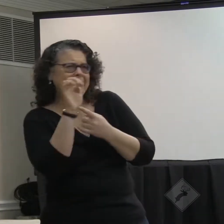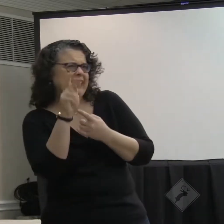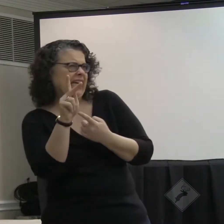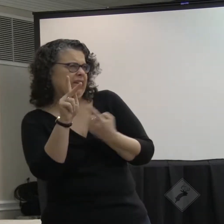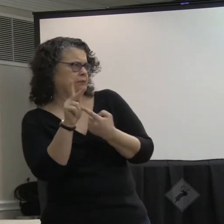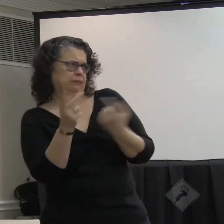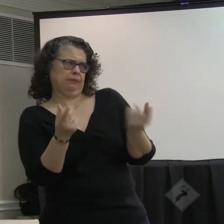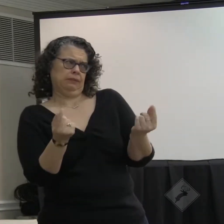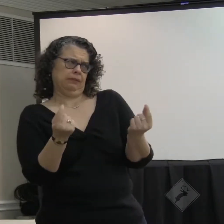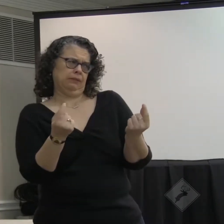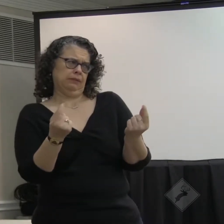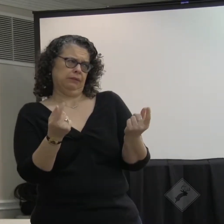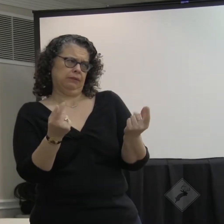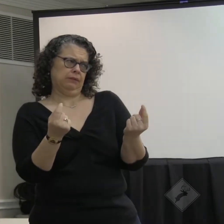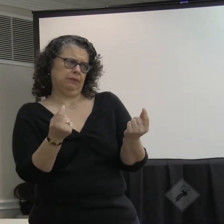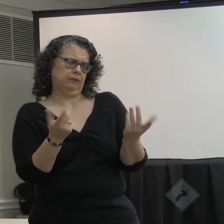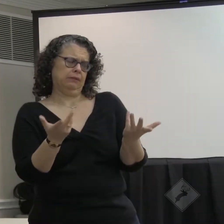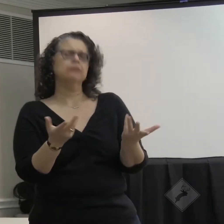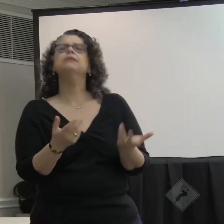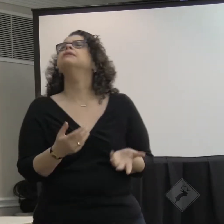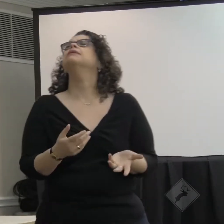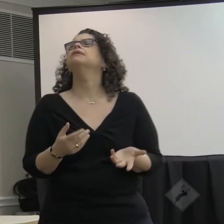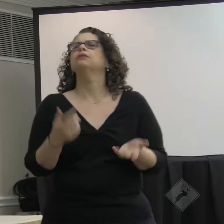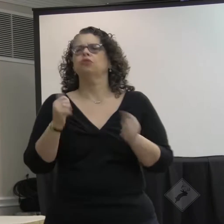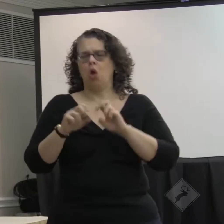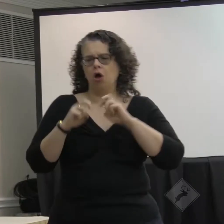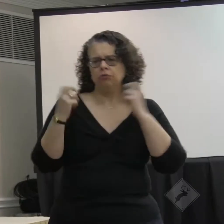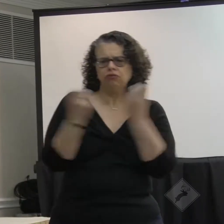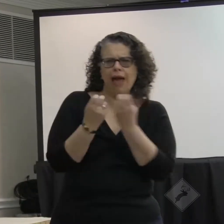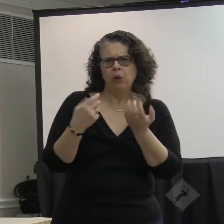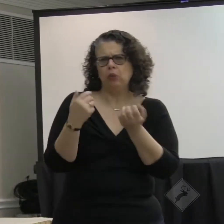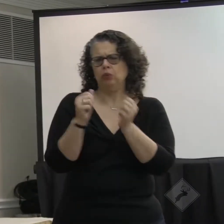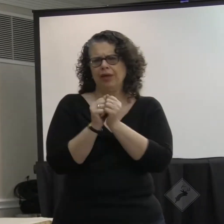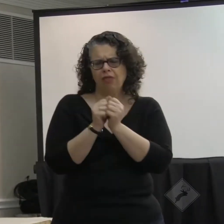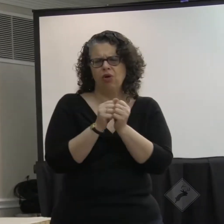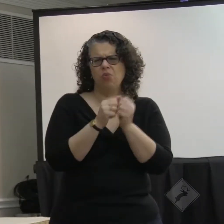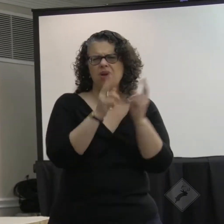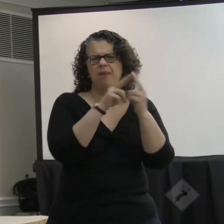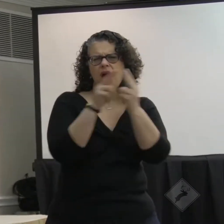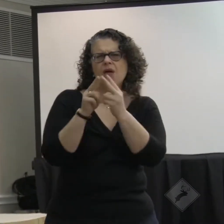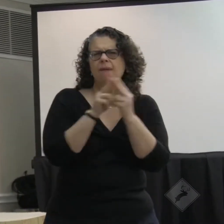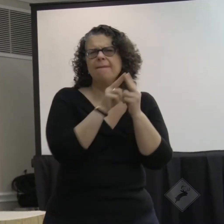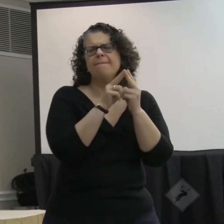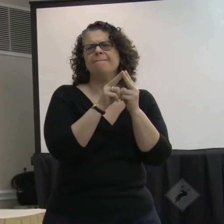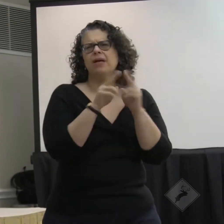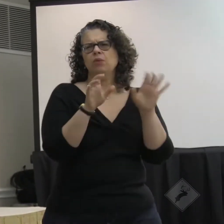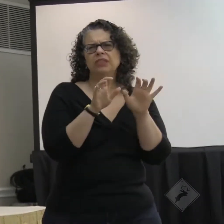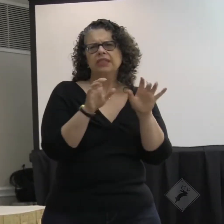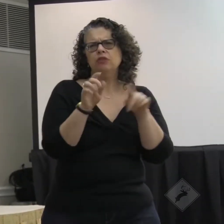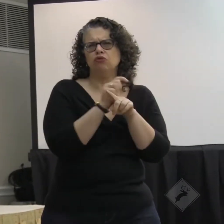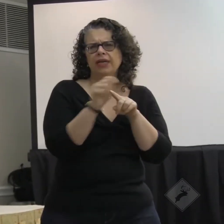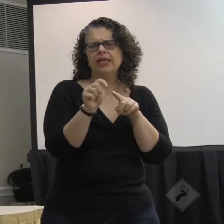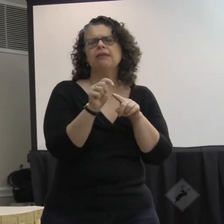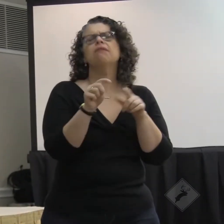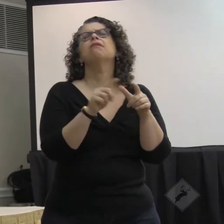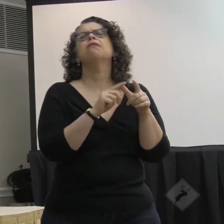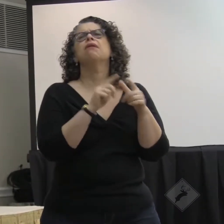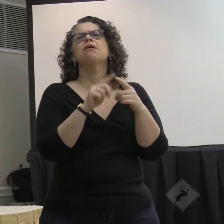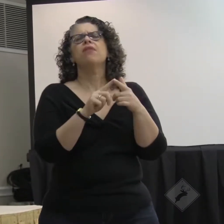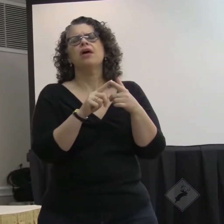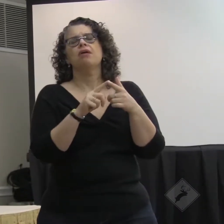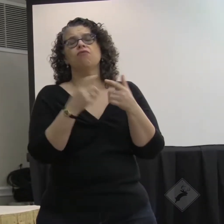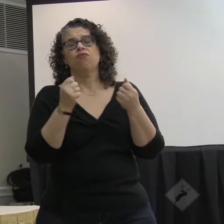stuff? What are you doing? So we all sat around together and we paired off and we did the media training, and from there it